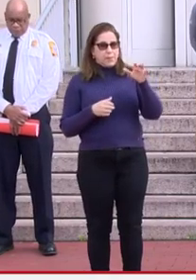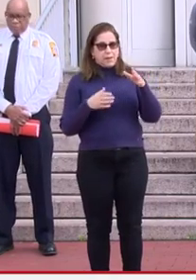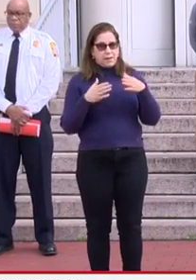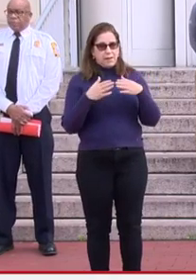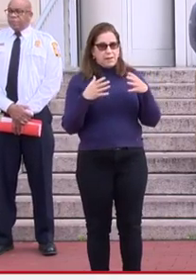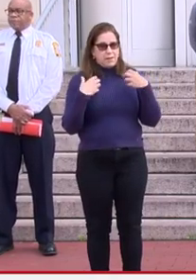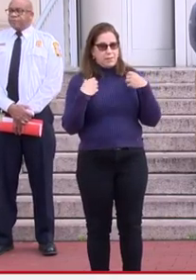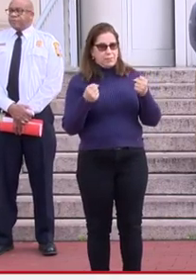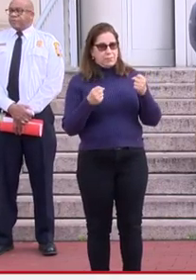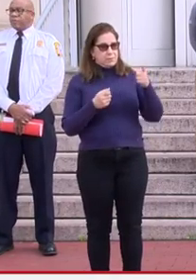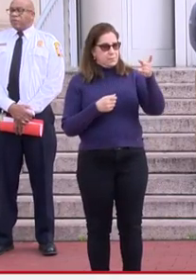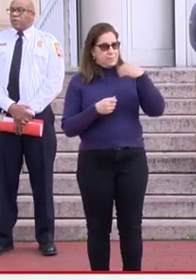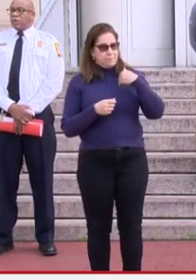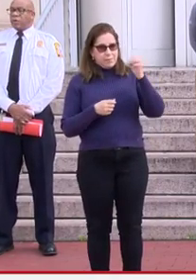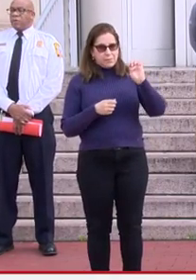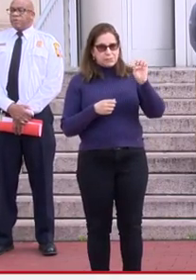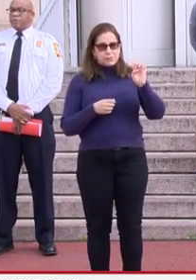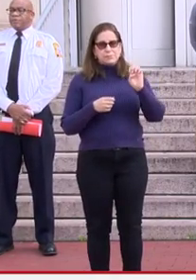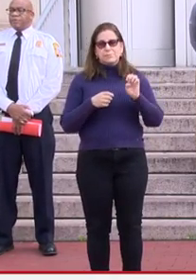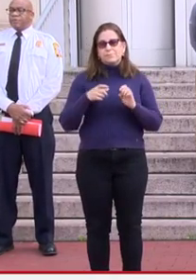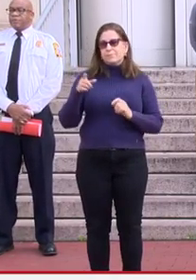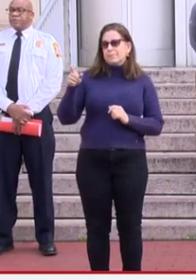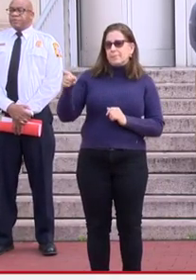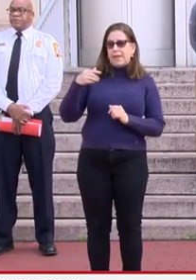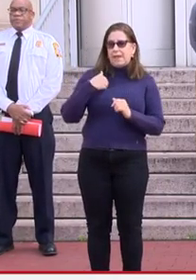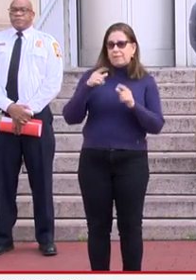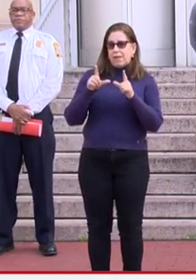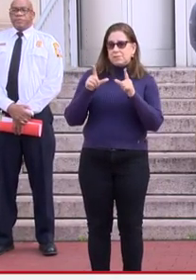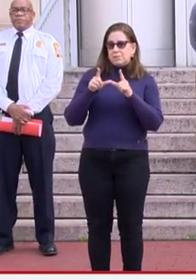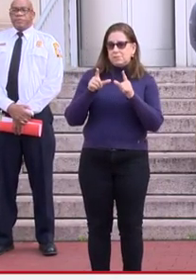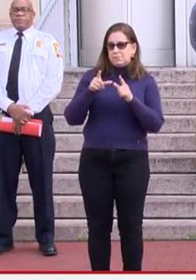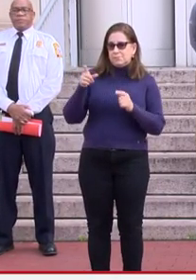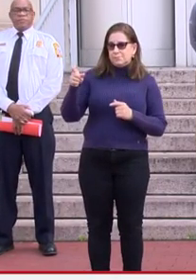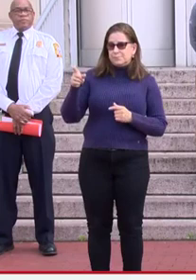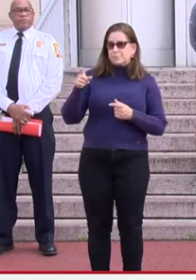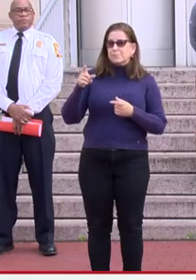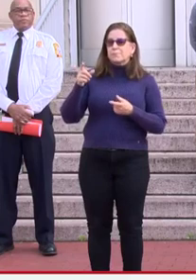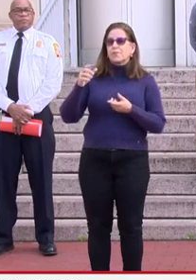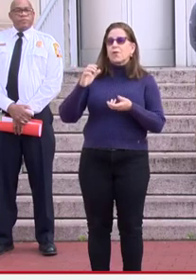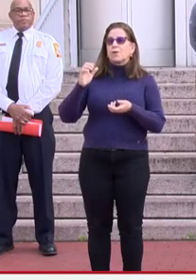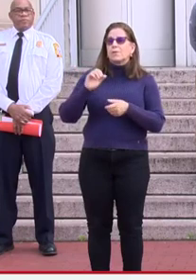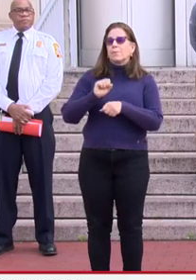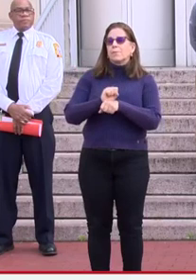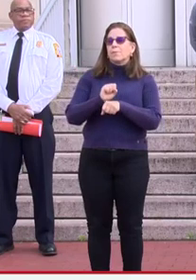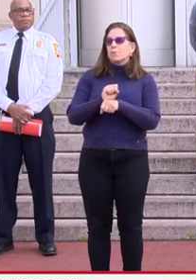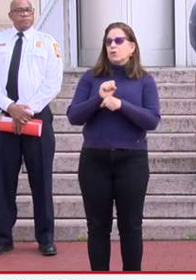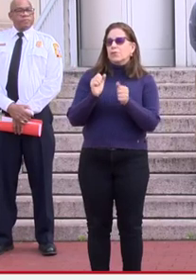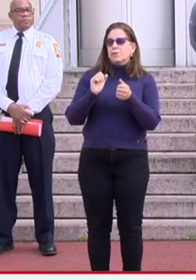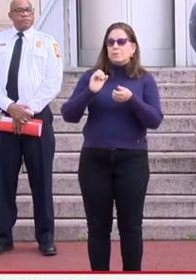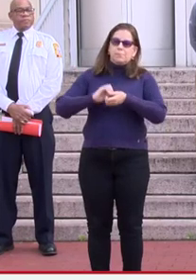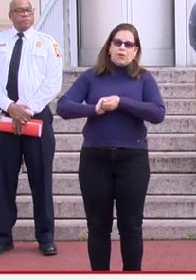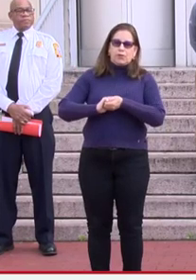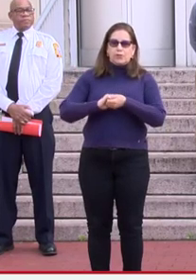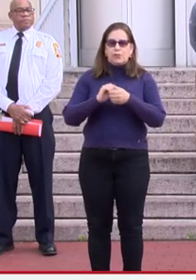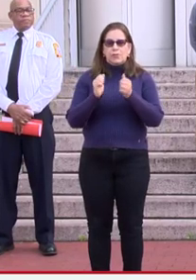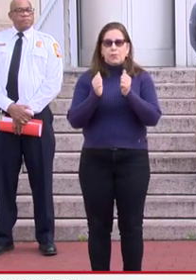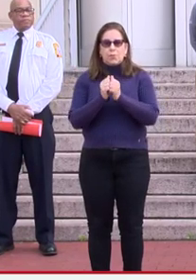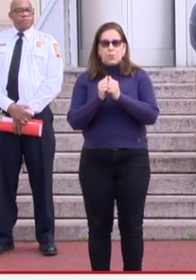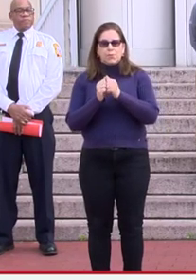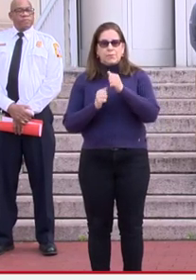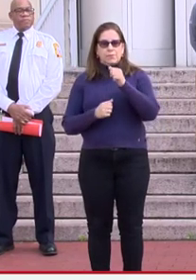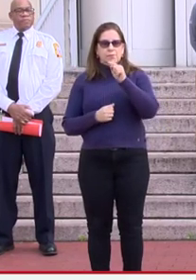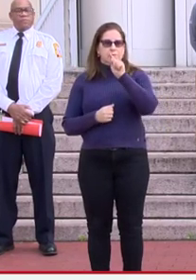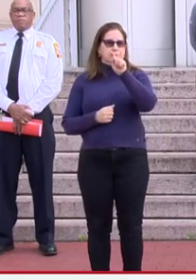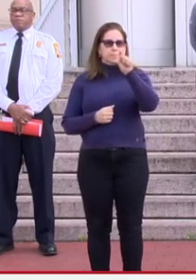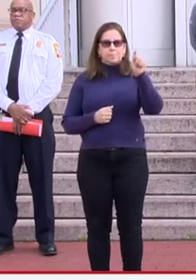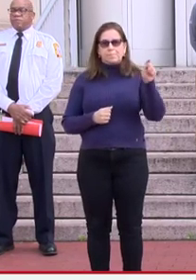for our healthcare system, and how we would be working collaboratively with them to have flexibility within that licensure and regulatory infrastructure.